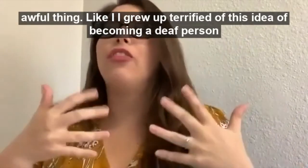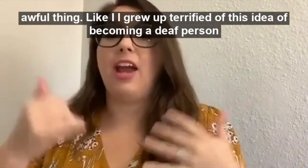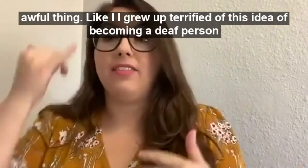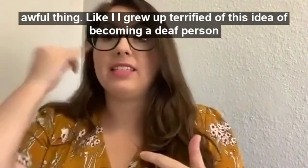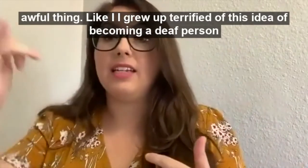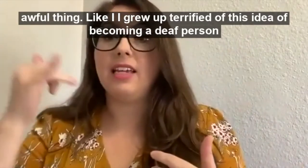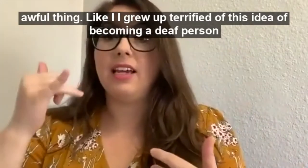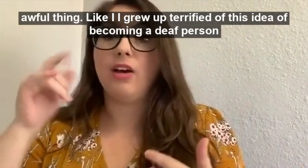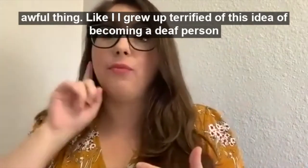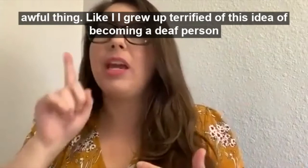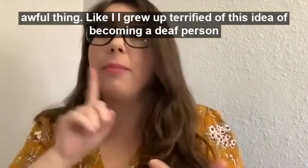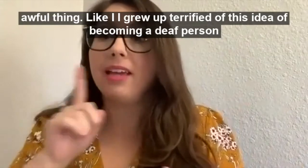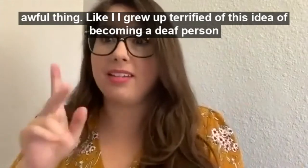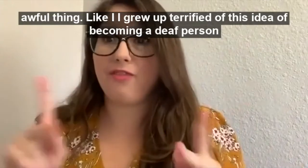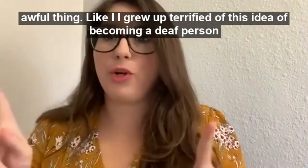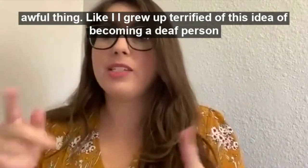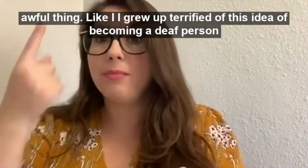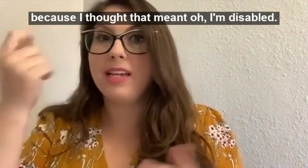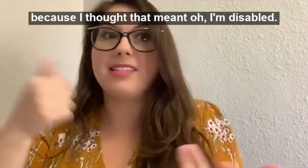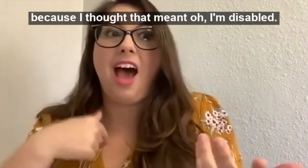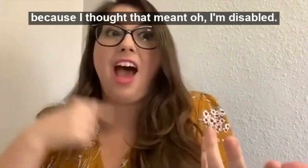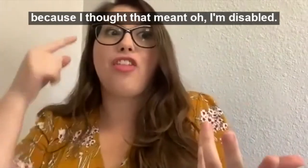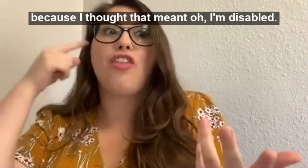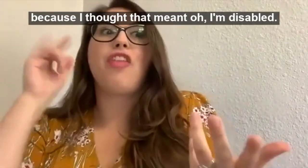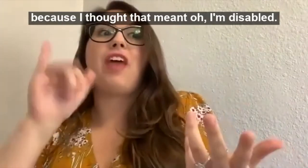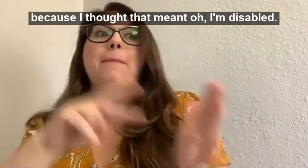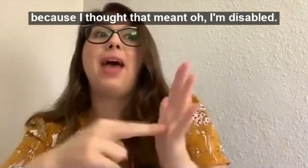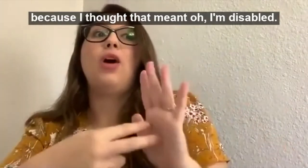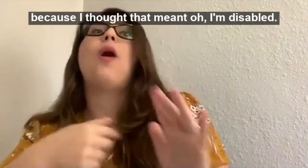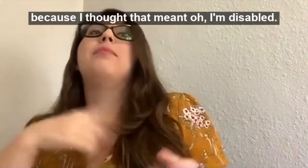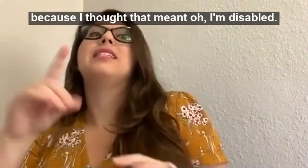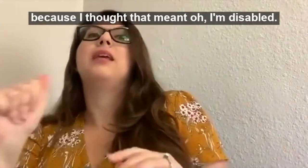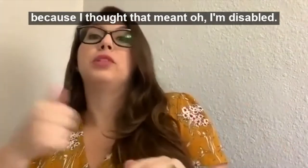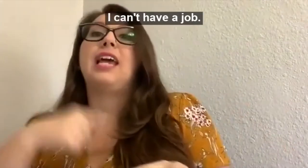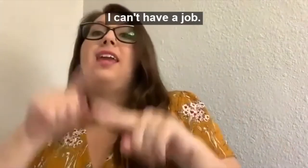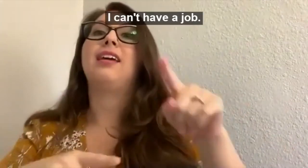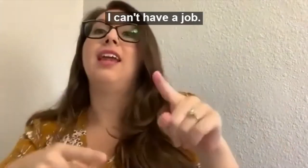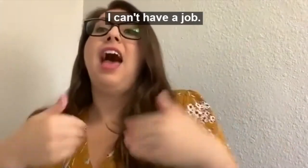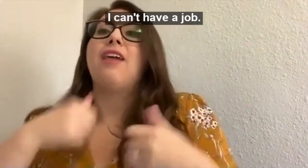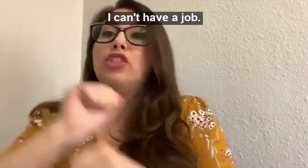terrified of this idea of becoming a deaf person because I thought that meant, oh, I'm disabled. I can't have a job.